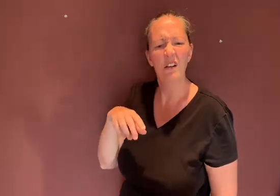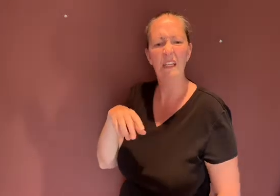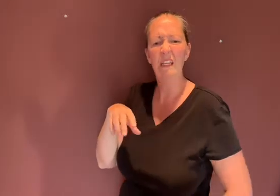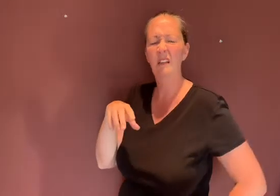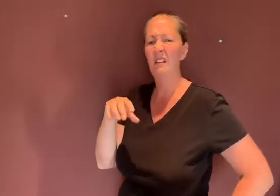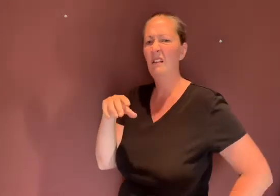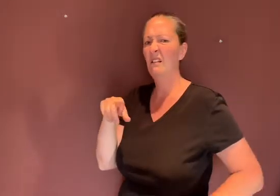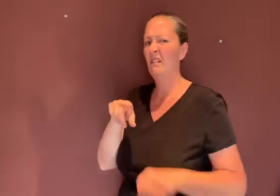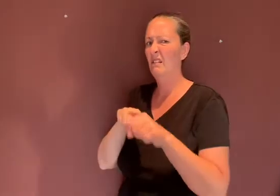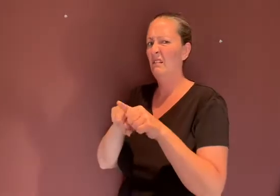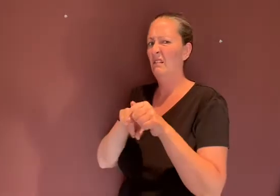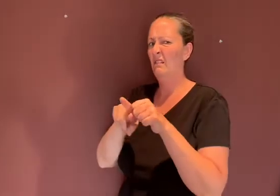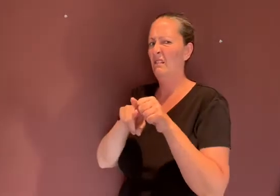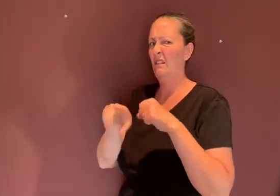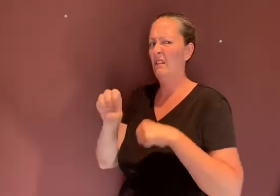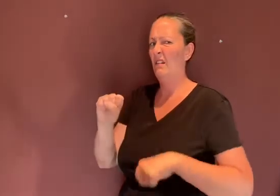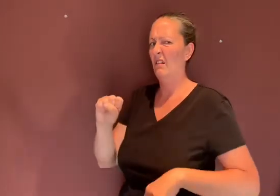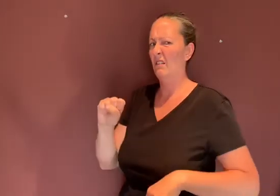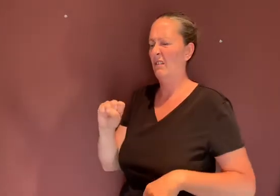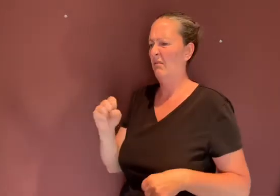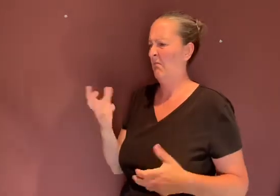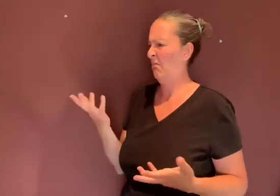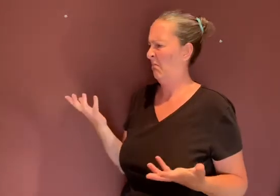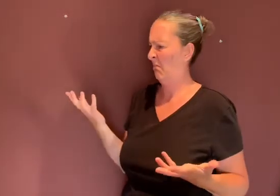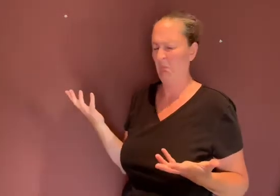dirty socks?"